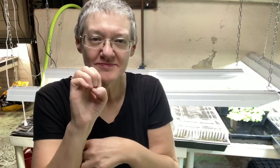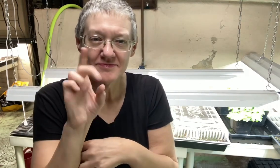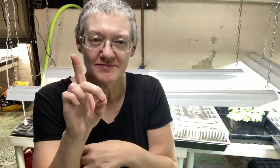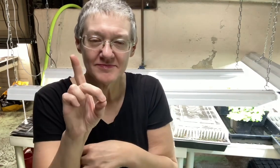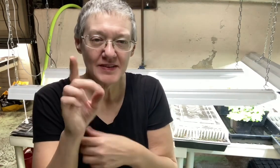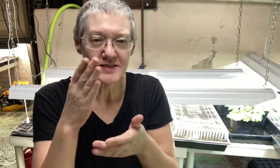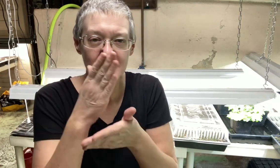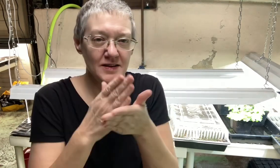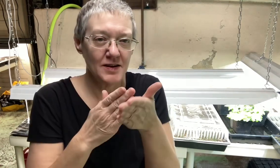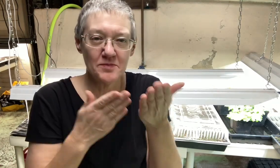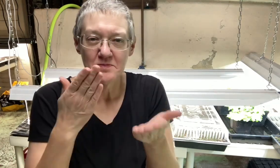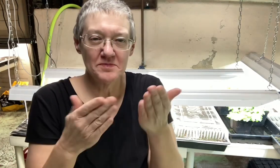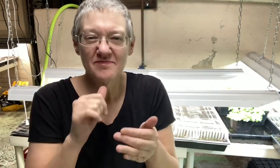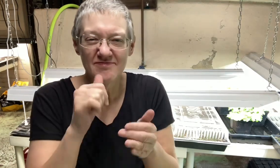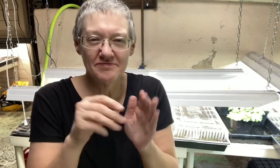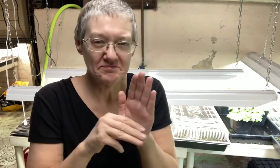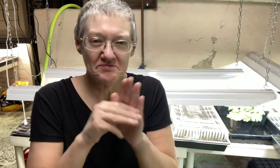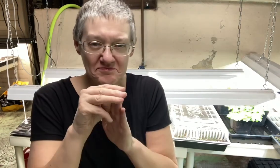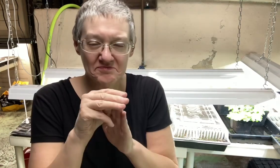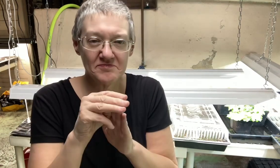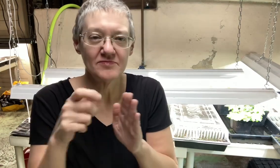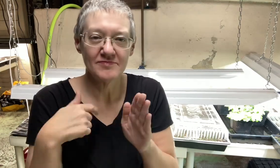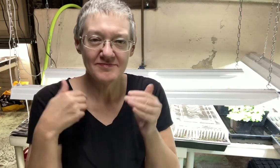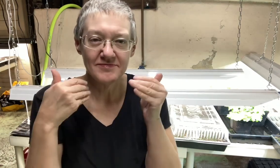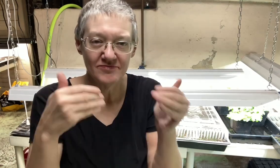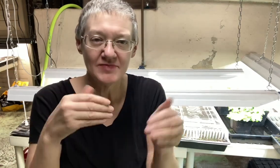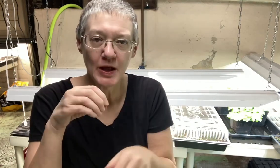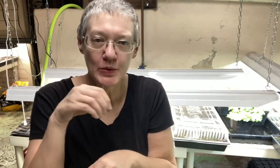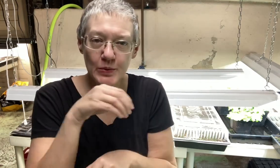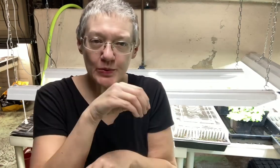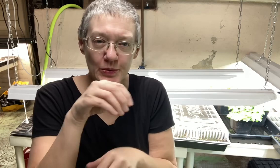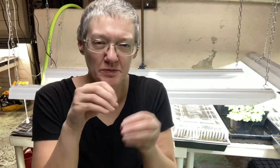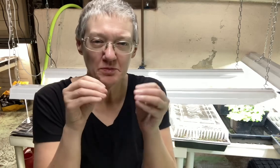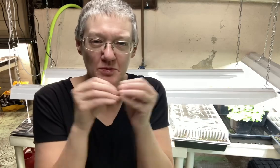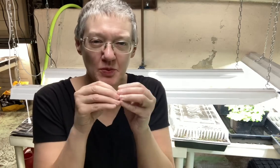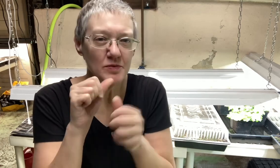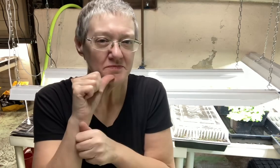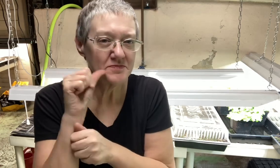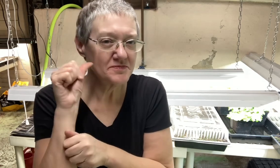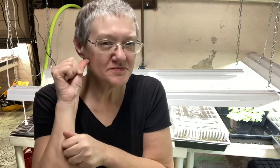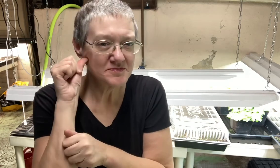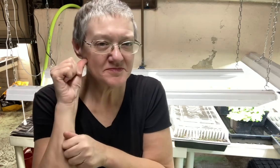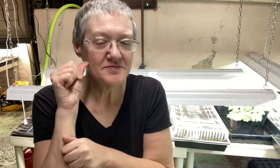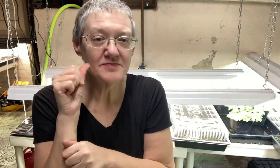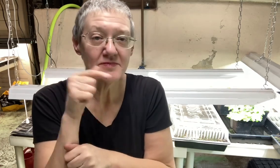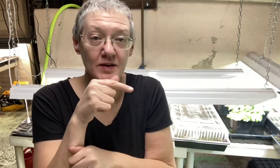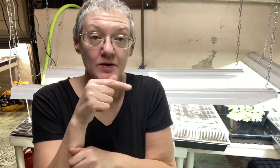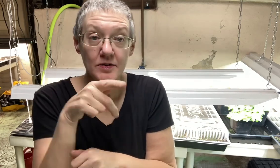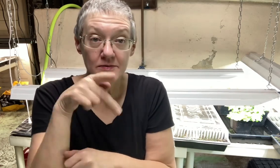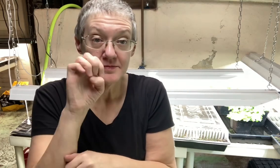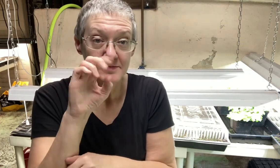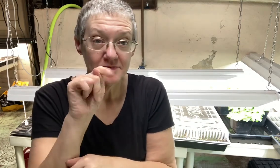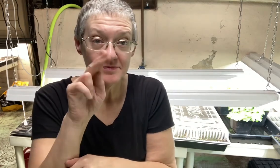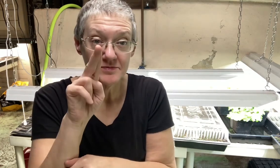saved seeds and not all of them were viable. I went ahead and sowed a few more seeds yesterday.